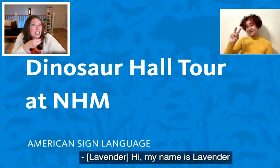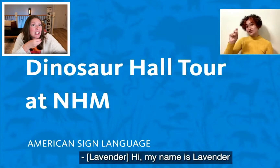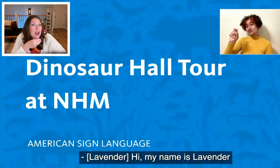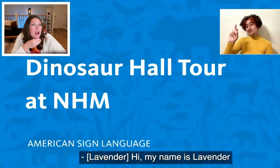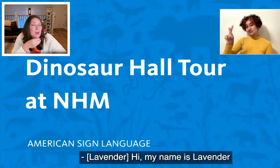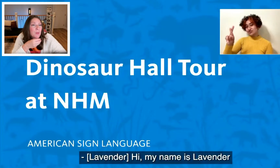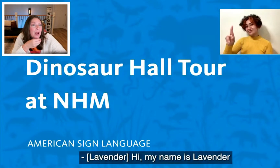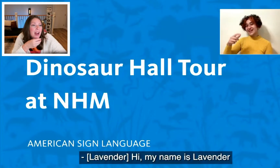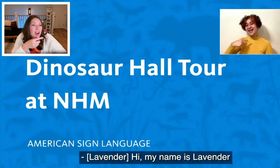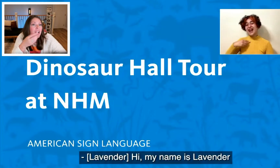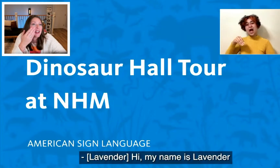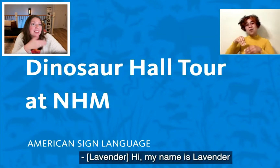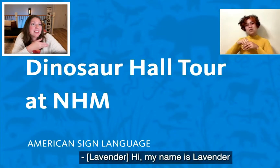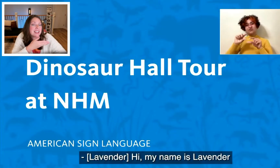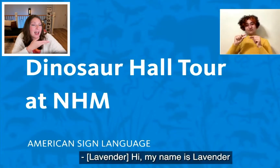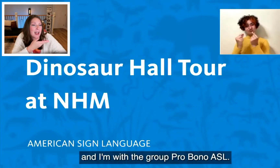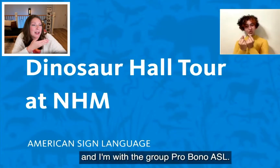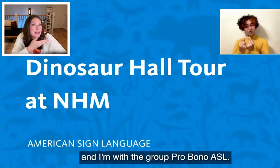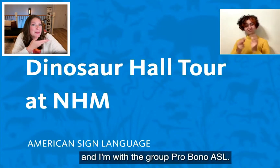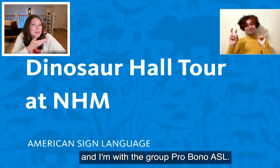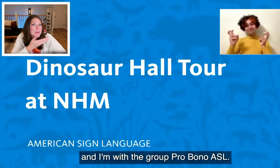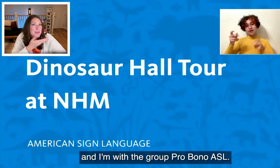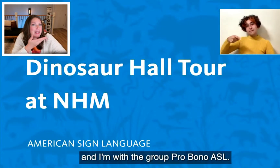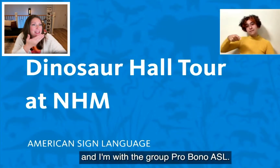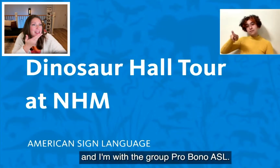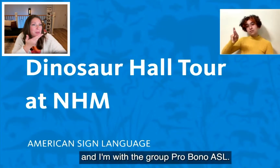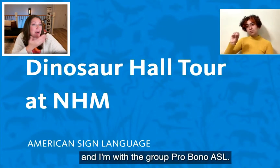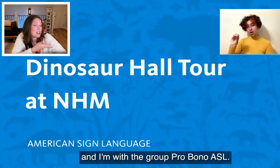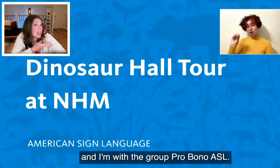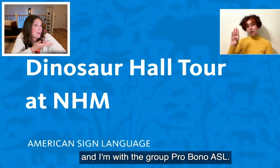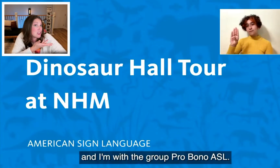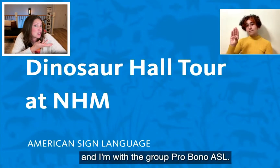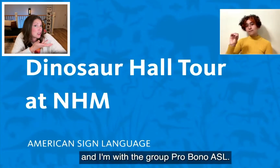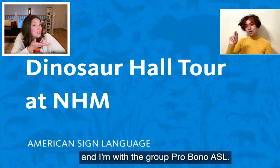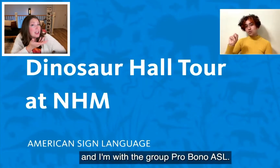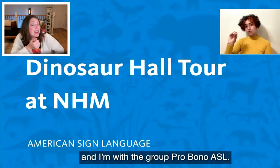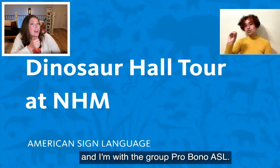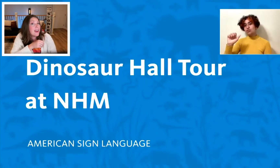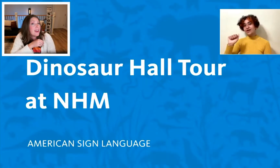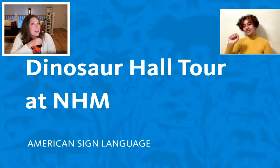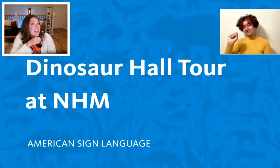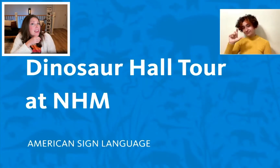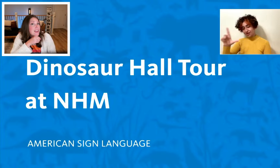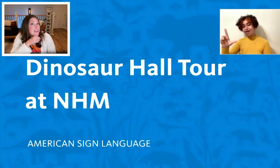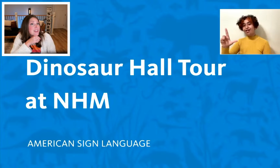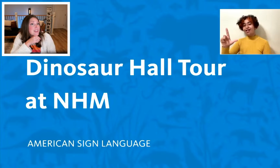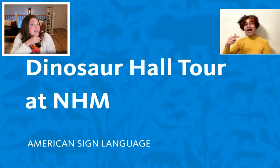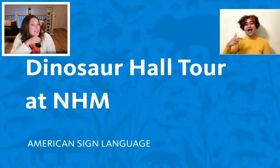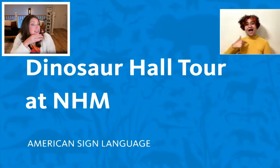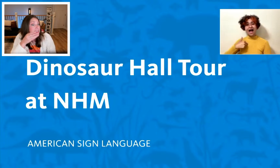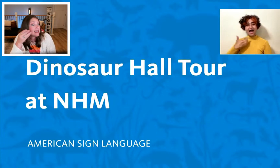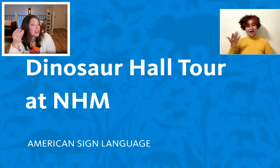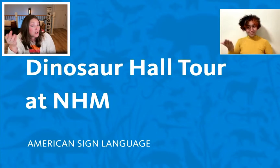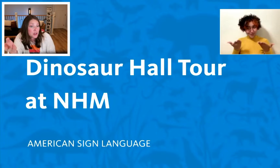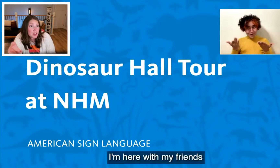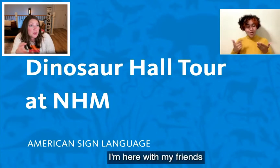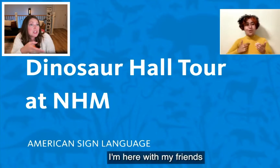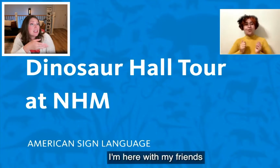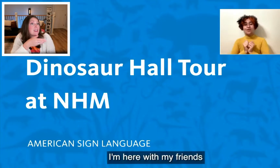here where this, where Lavender is introducing